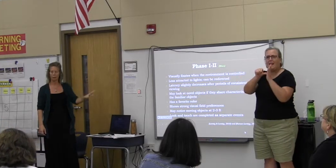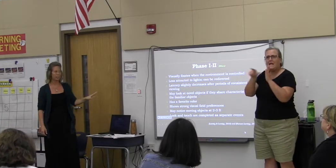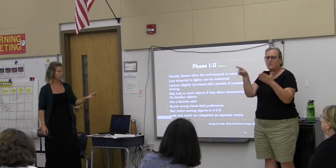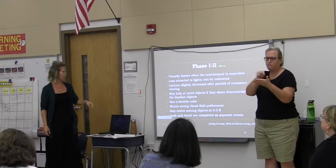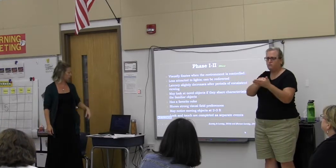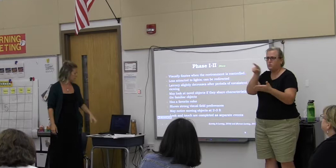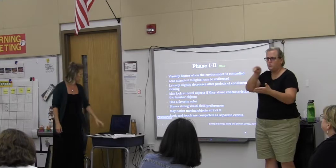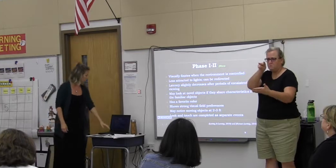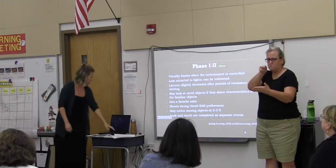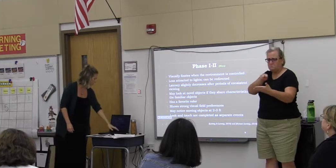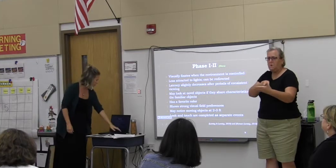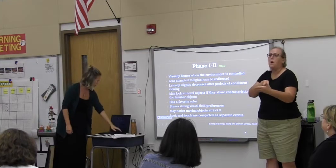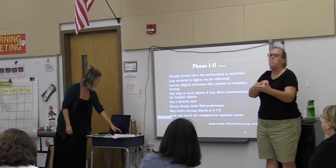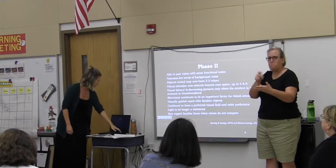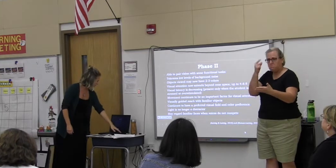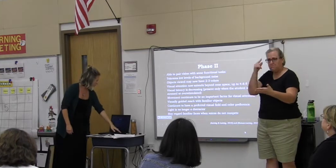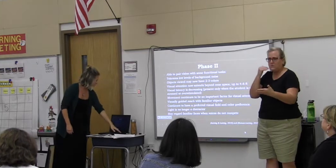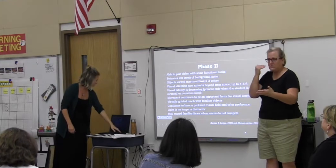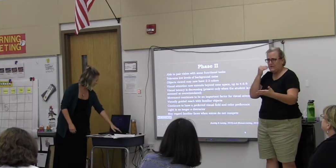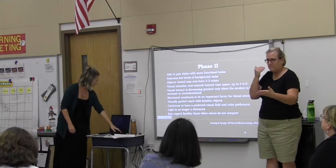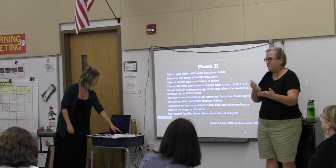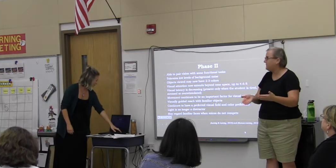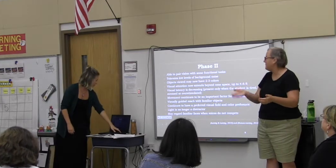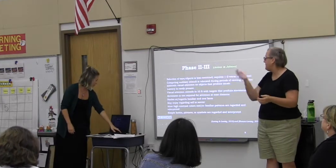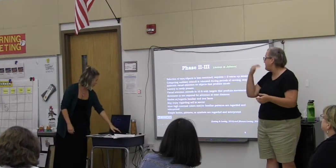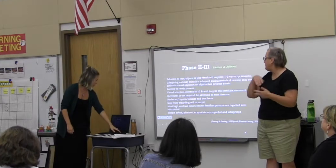about how he's visually functioning.